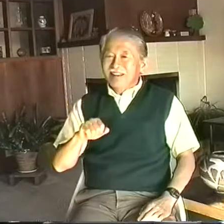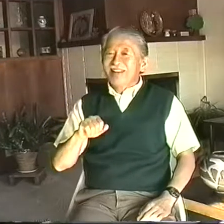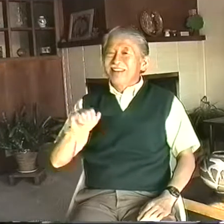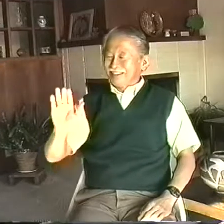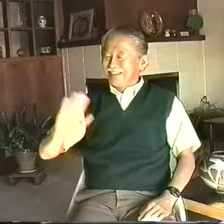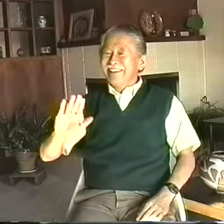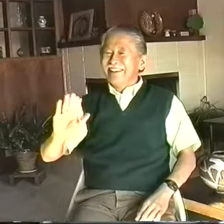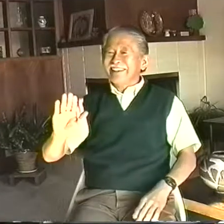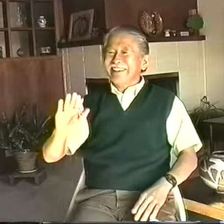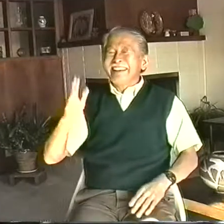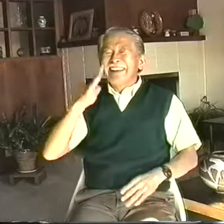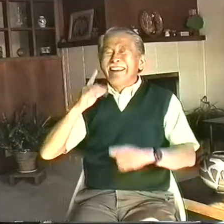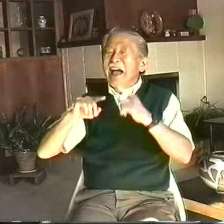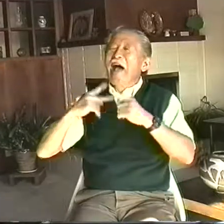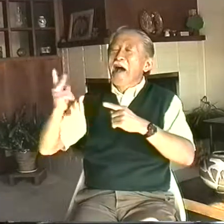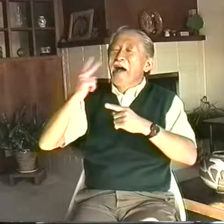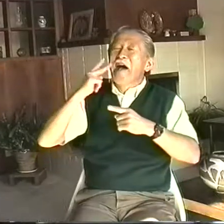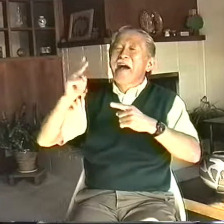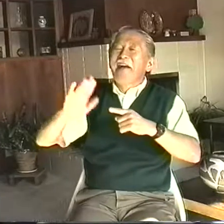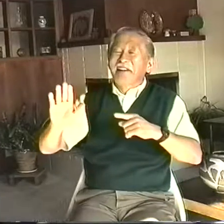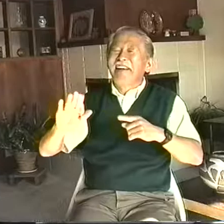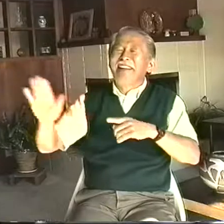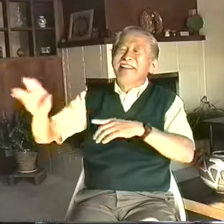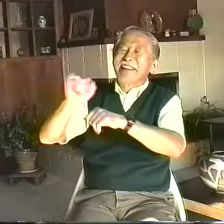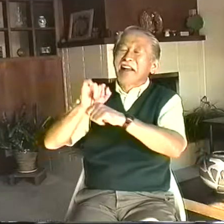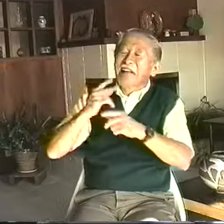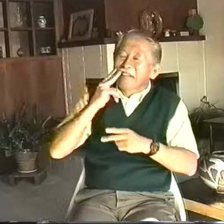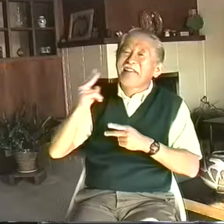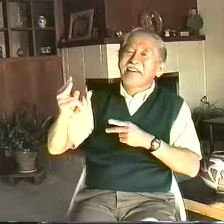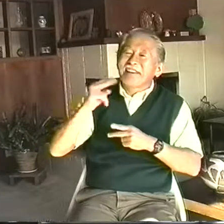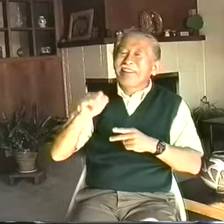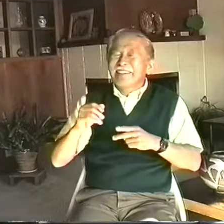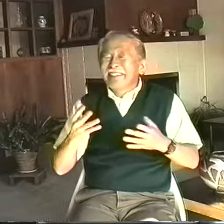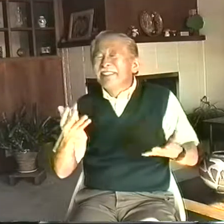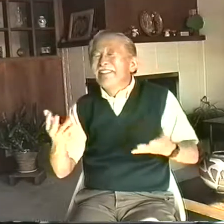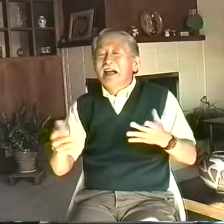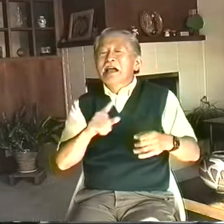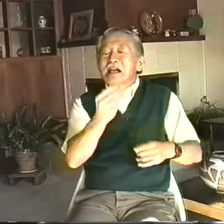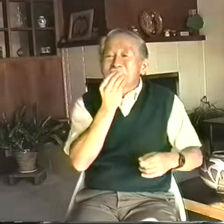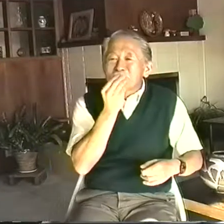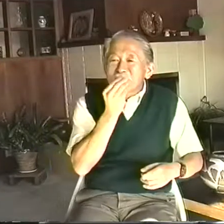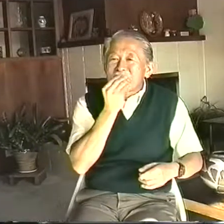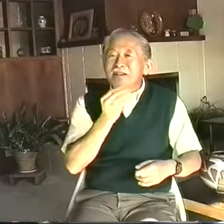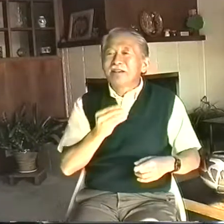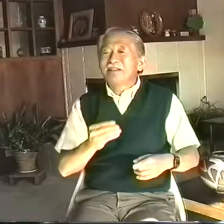is a shake of the hand. And that's part of the Japanese tradition.